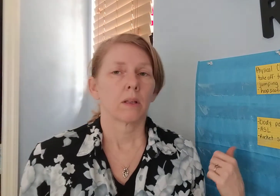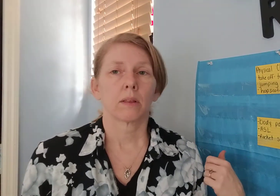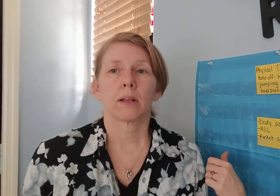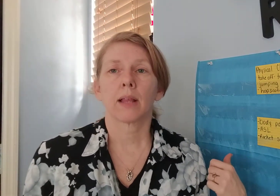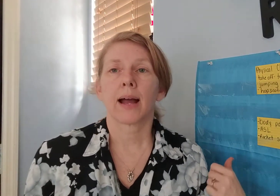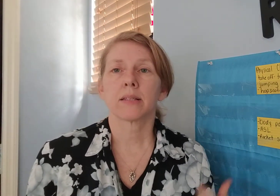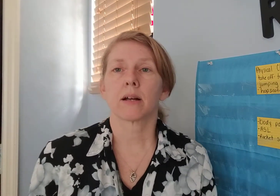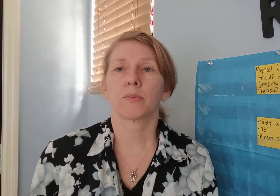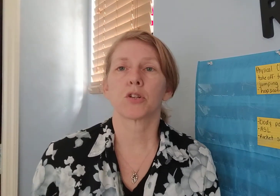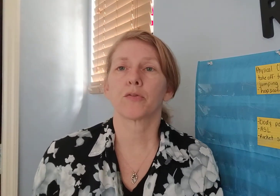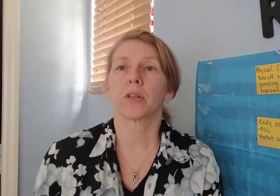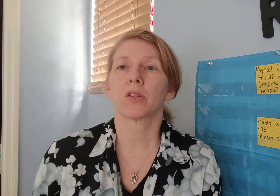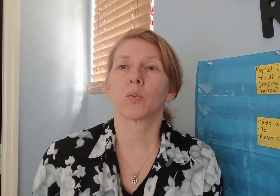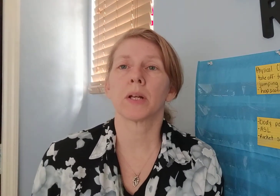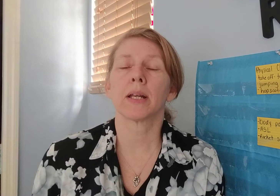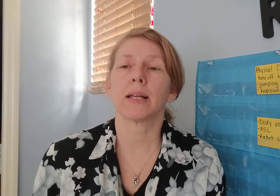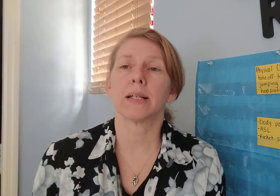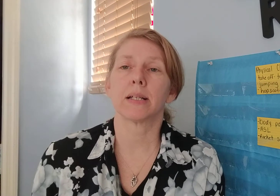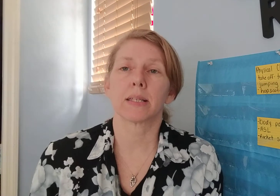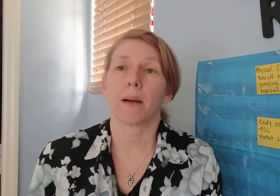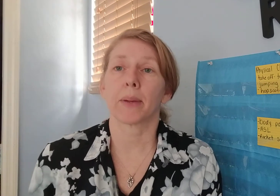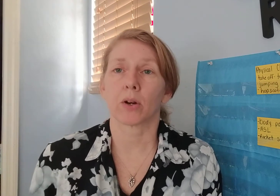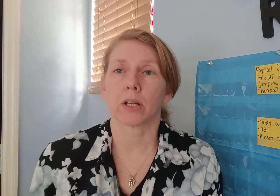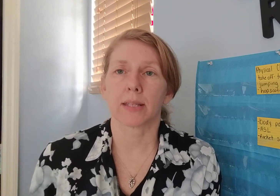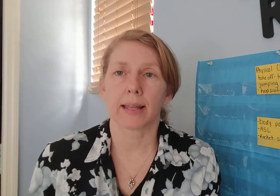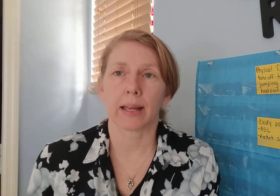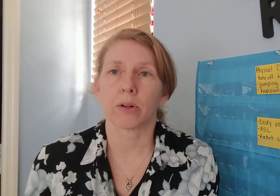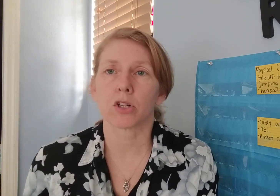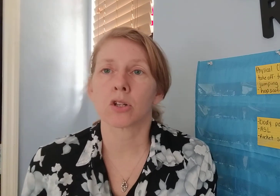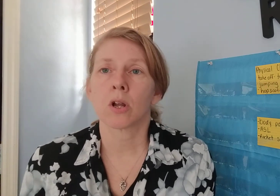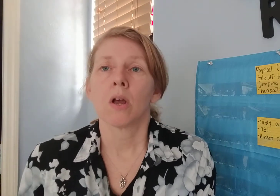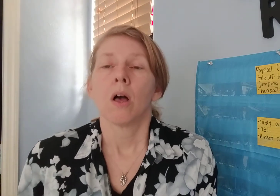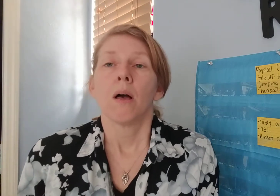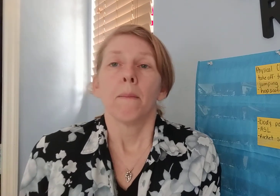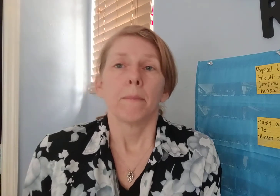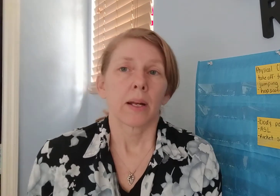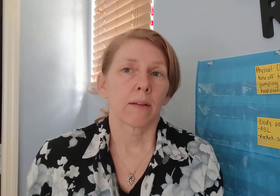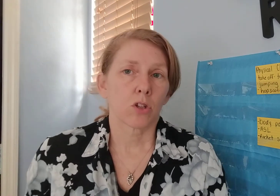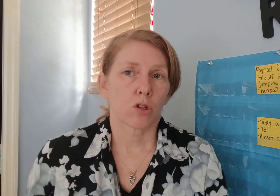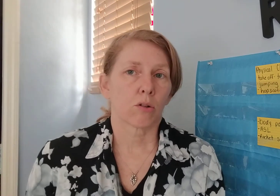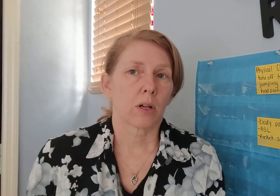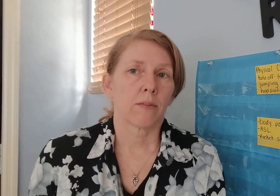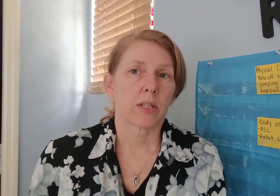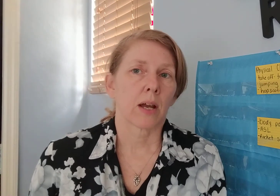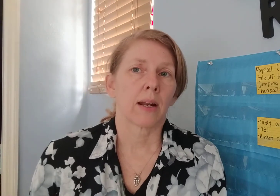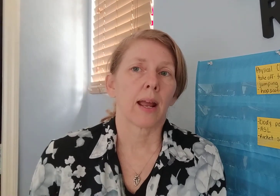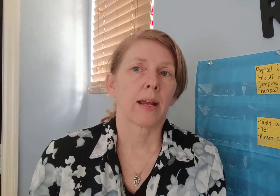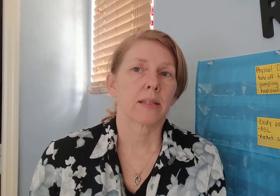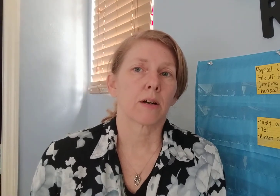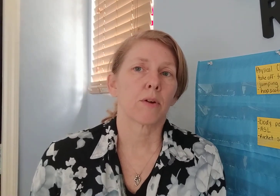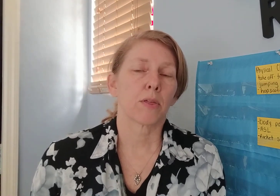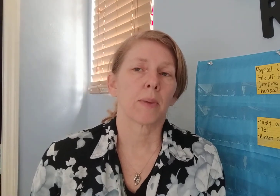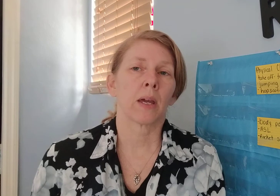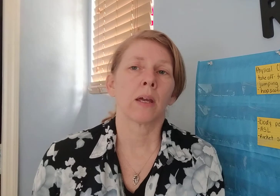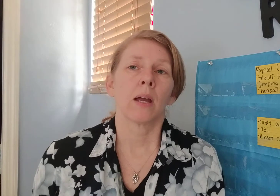The last option for this one is American Sign Language. Many of the children have done ASL with me.